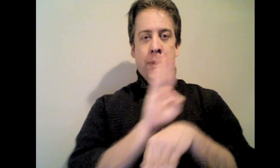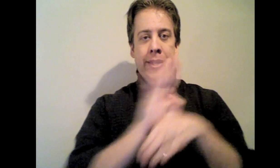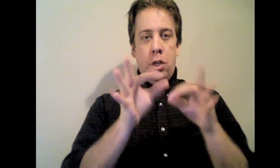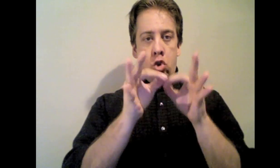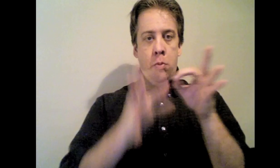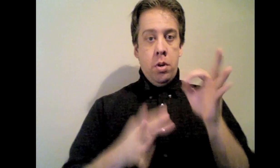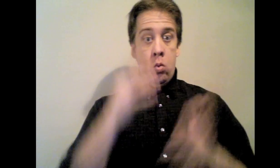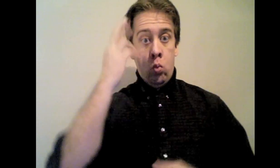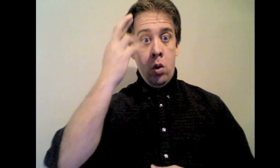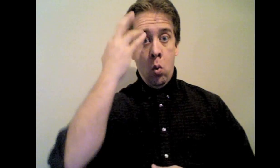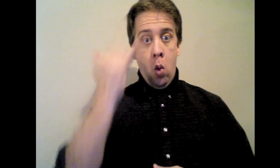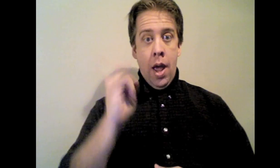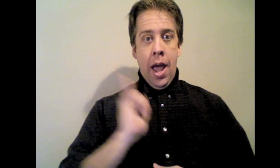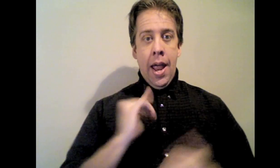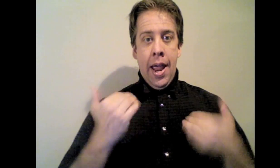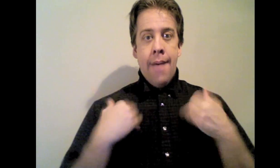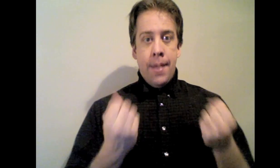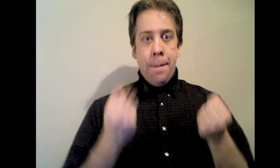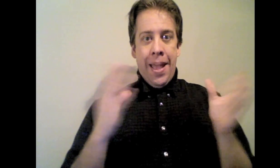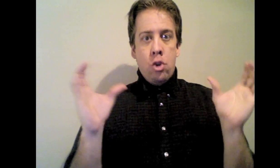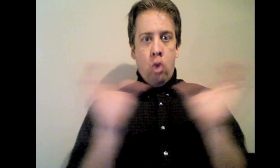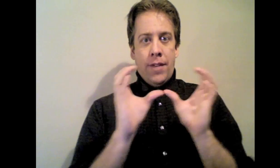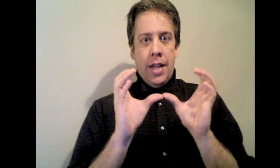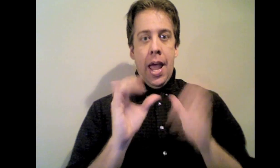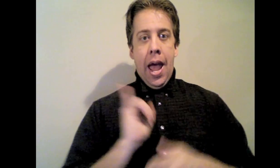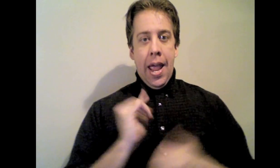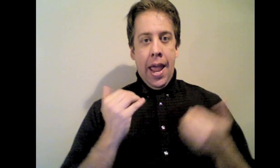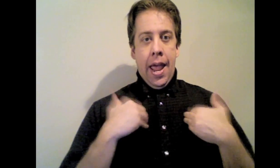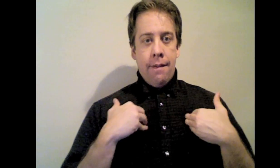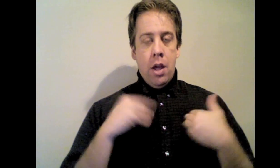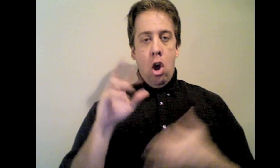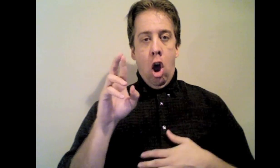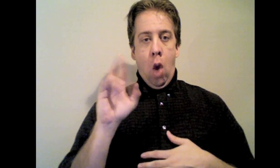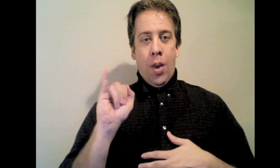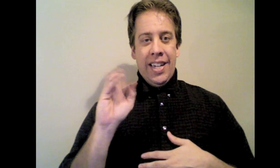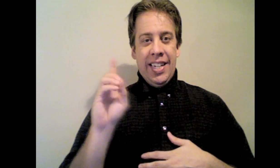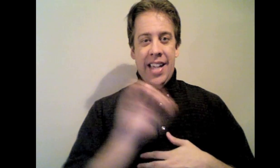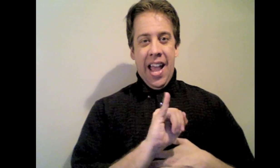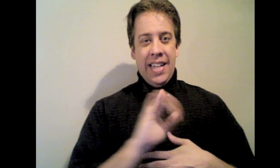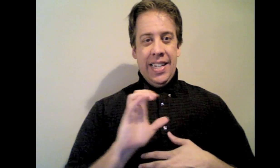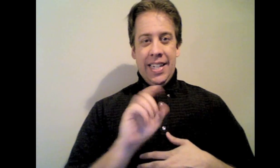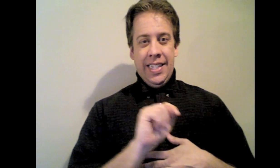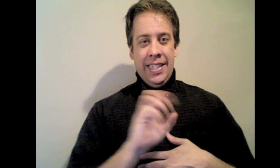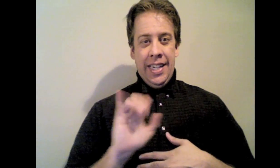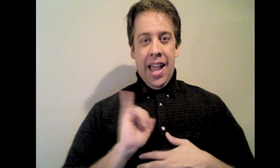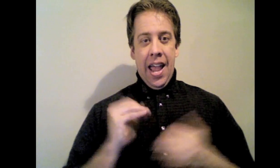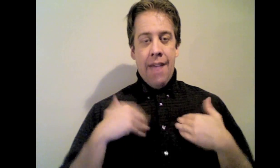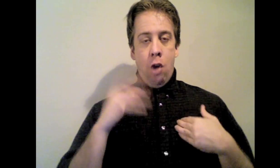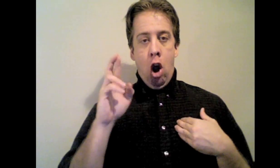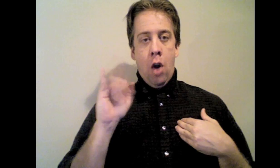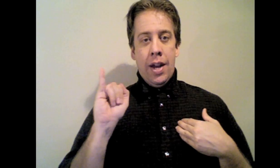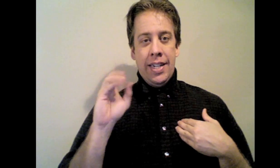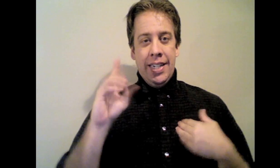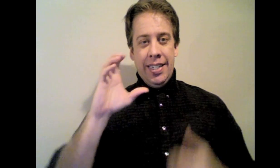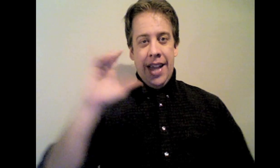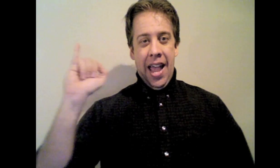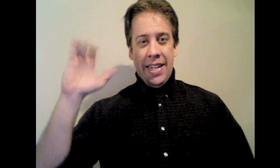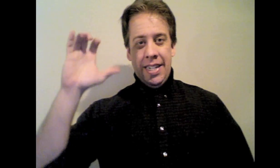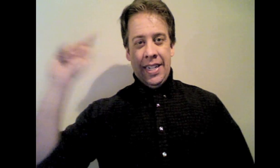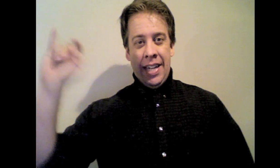I am a very busy interpreter because I have so many certifications. I have the RID,